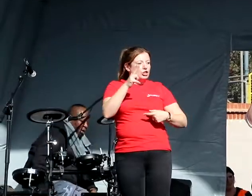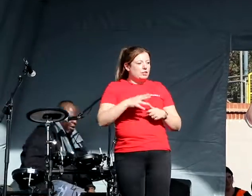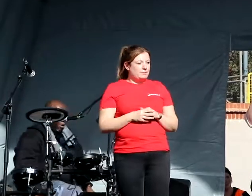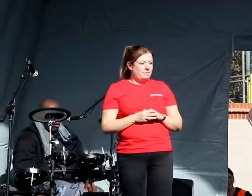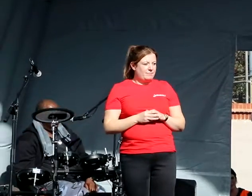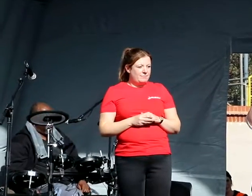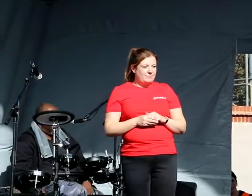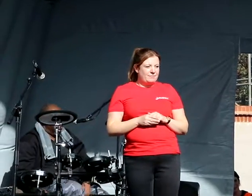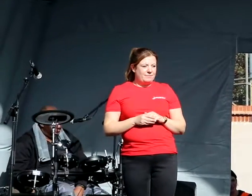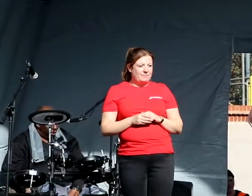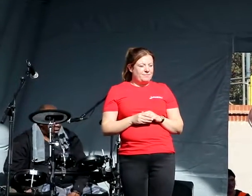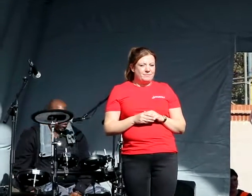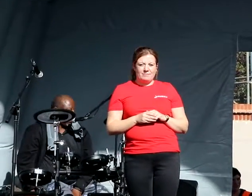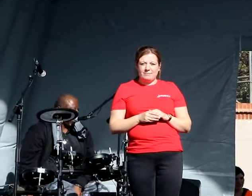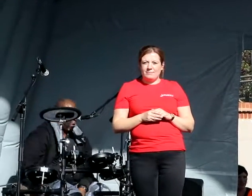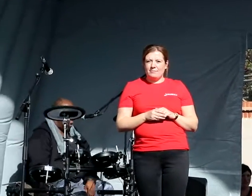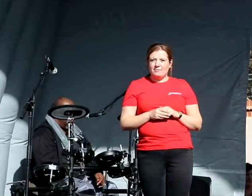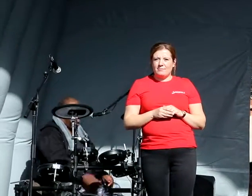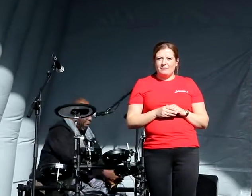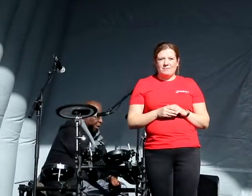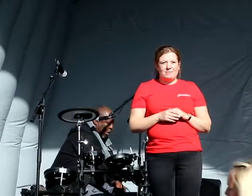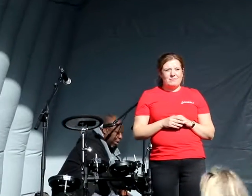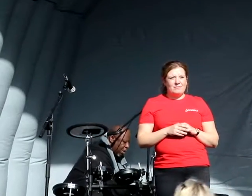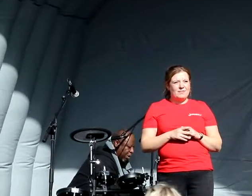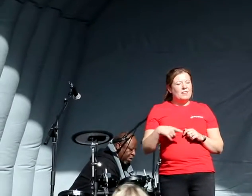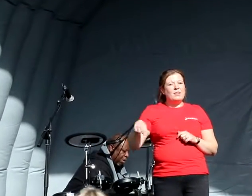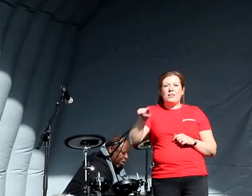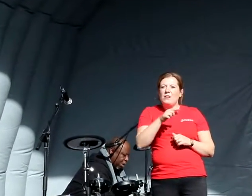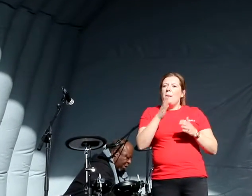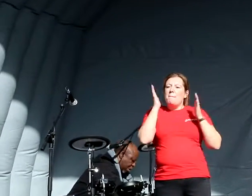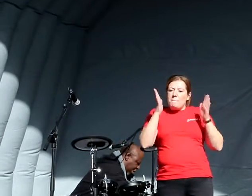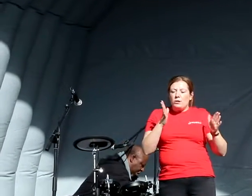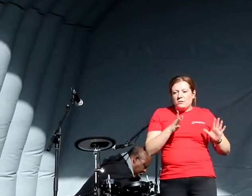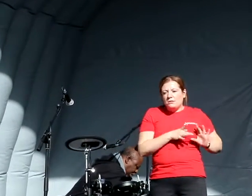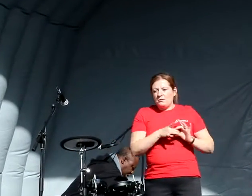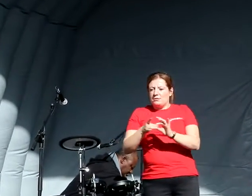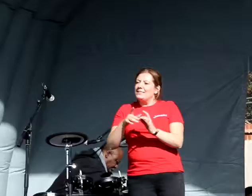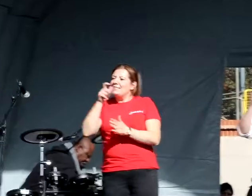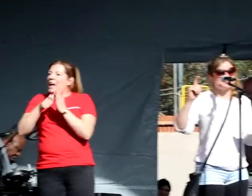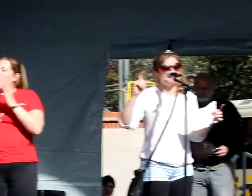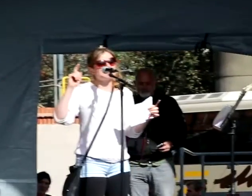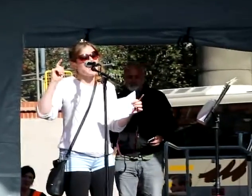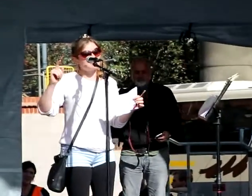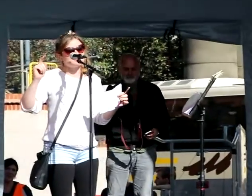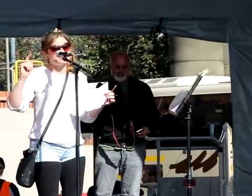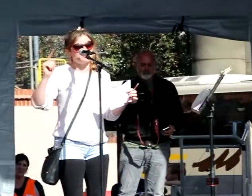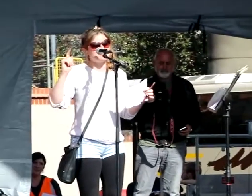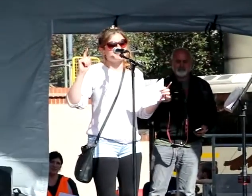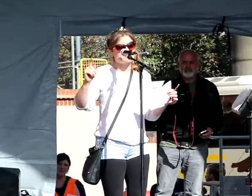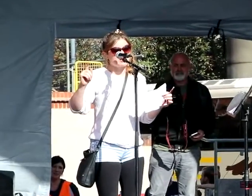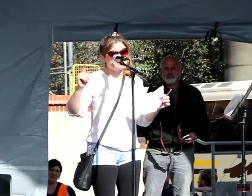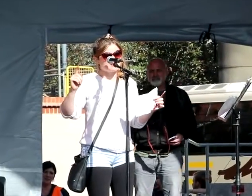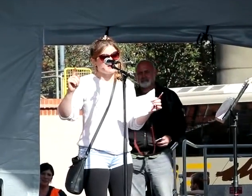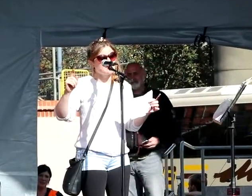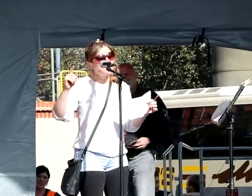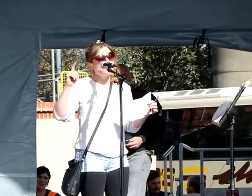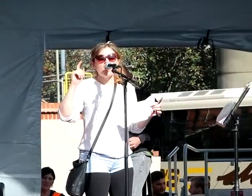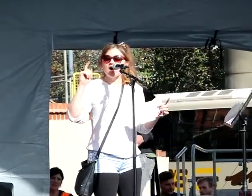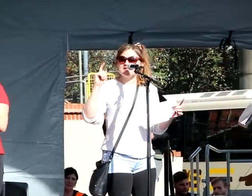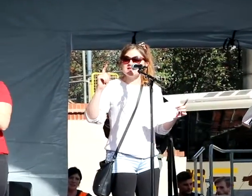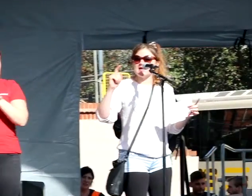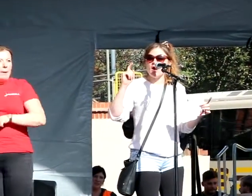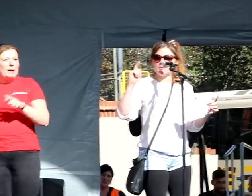Now we must stand in solidarity with disabled people. What the Tories are doing to them is absolutely disgusting.